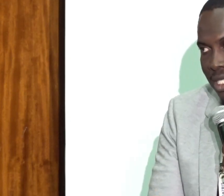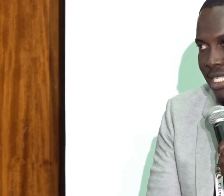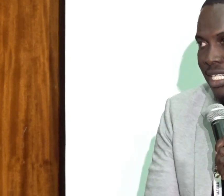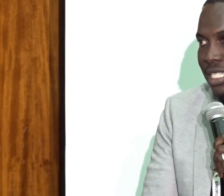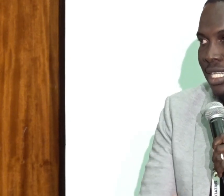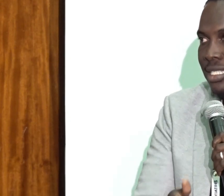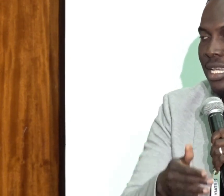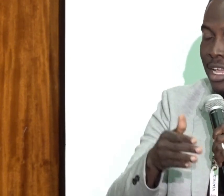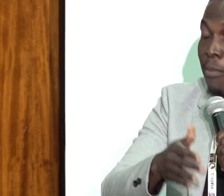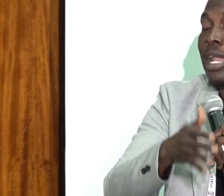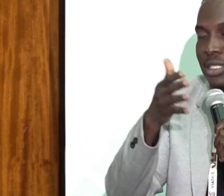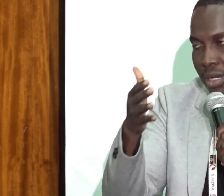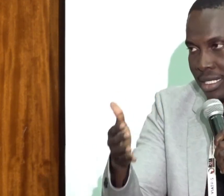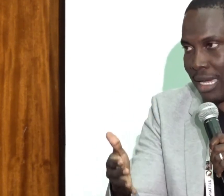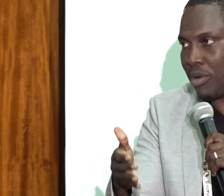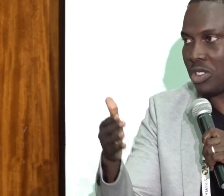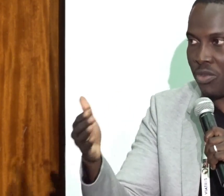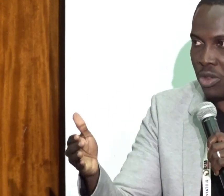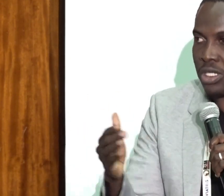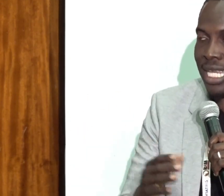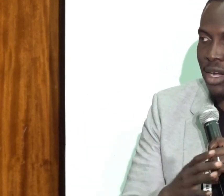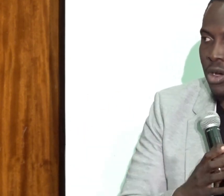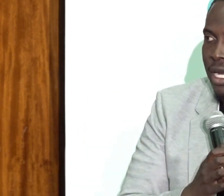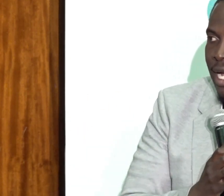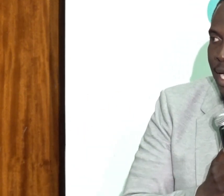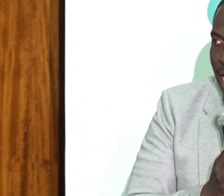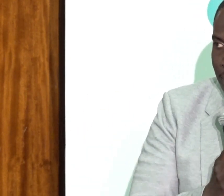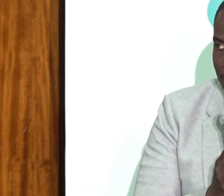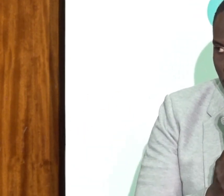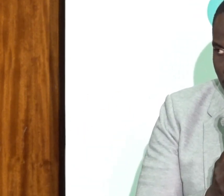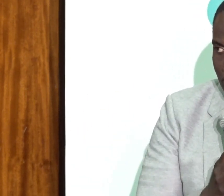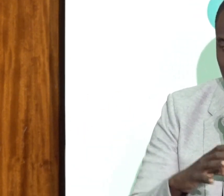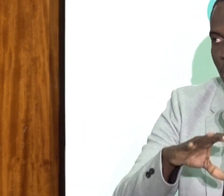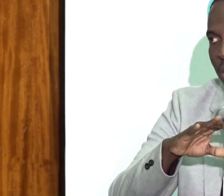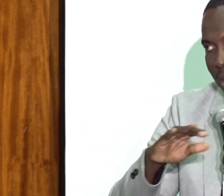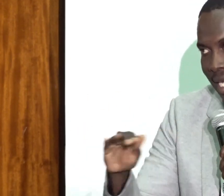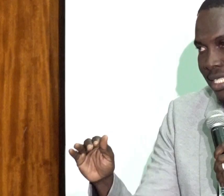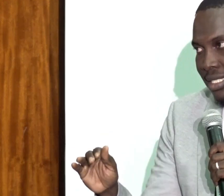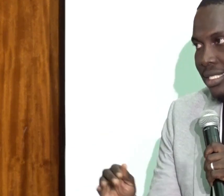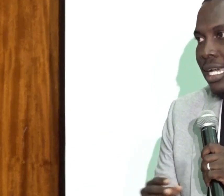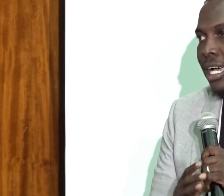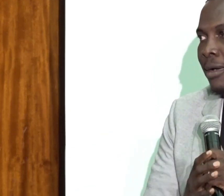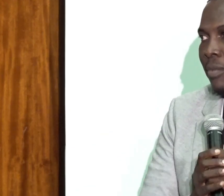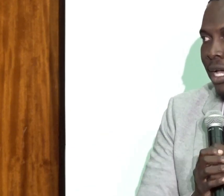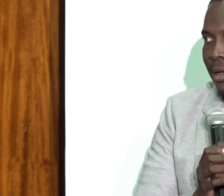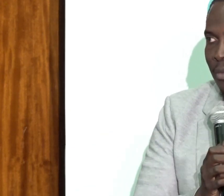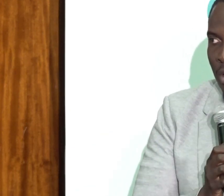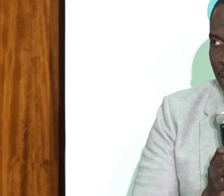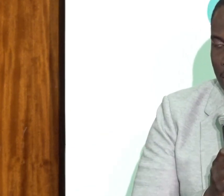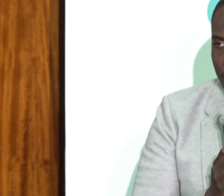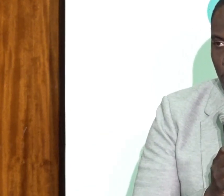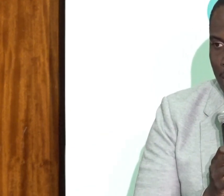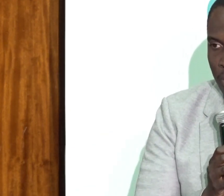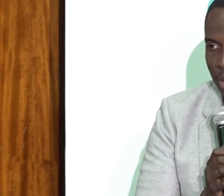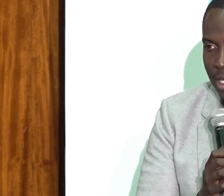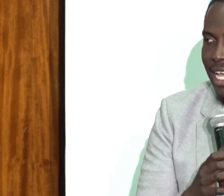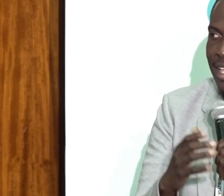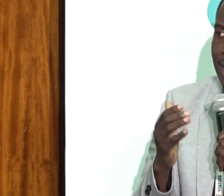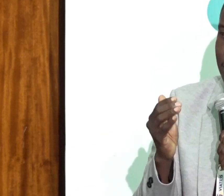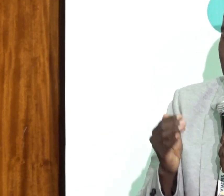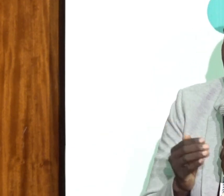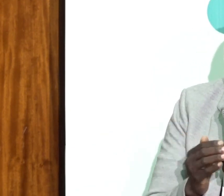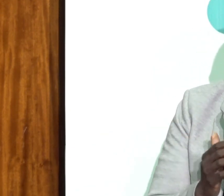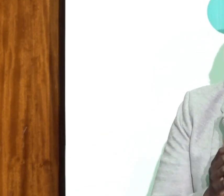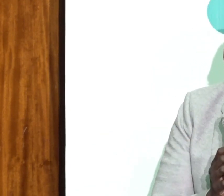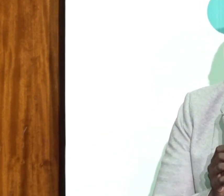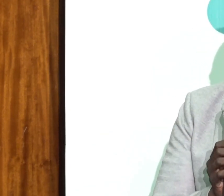plasma concentrations, plasma samples for those that are on CAB as well. So that is the follow-up period. And